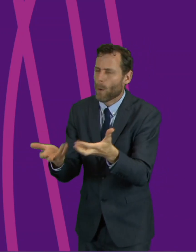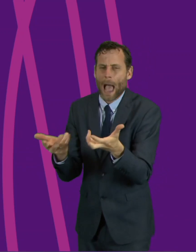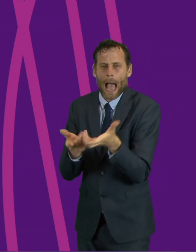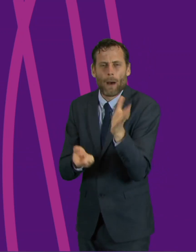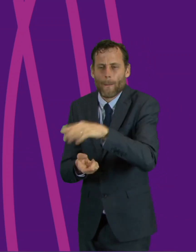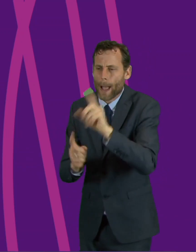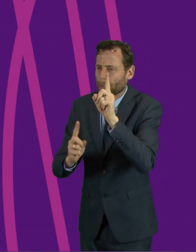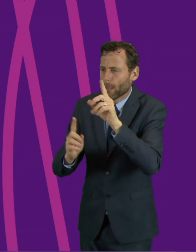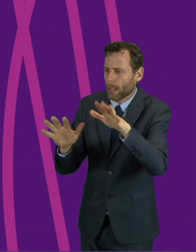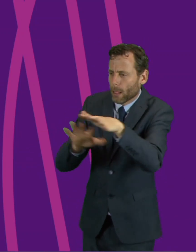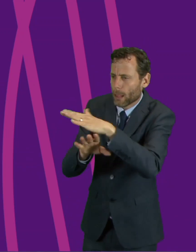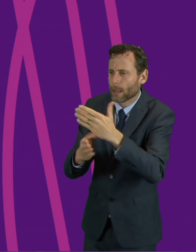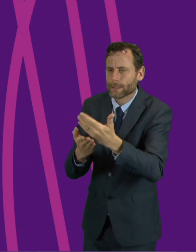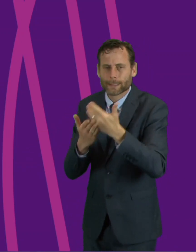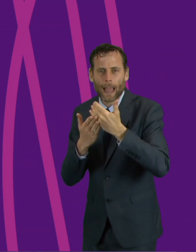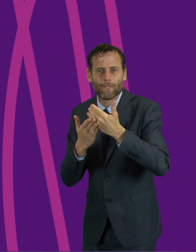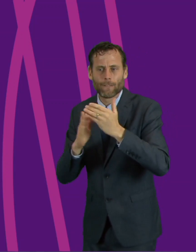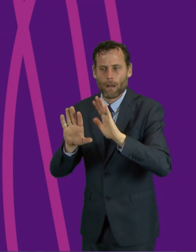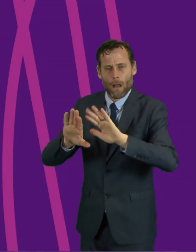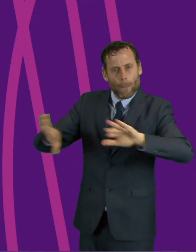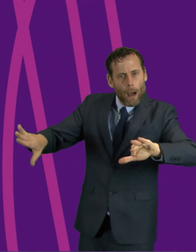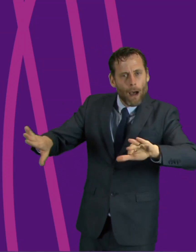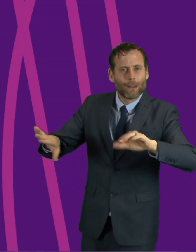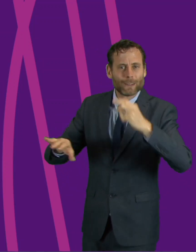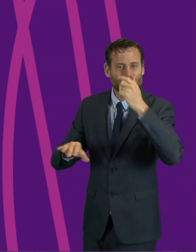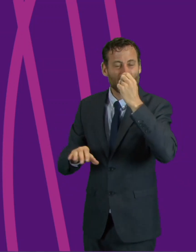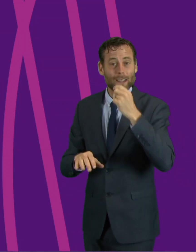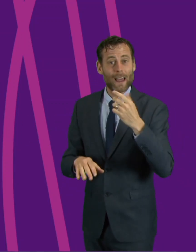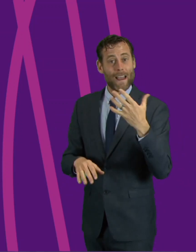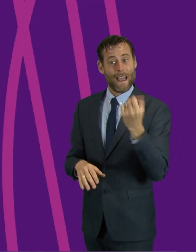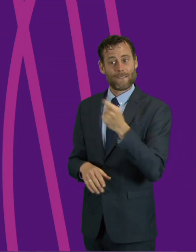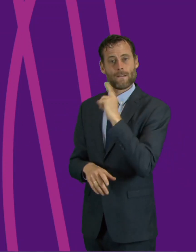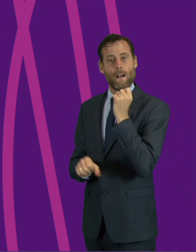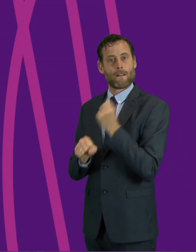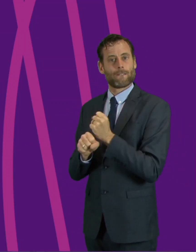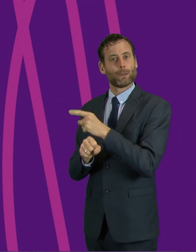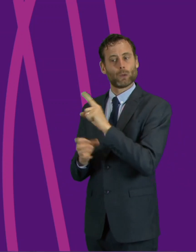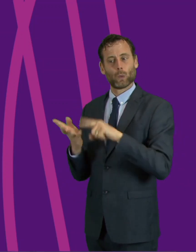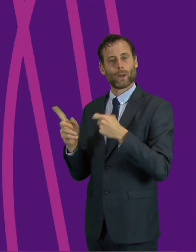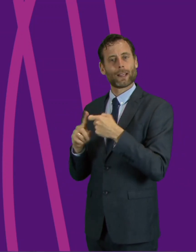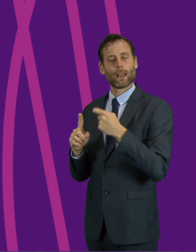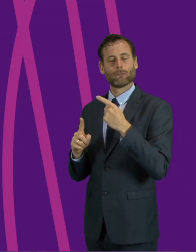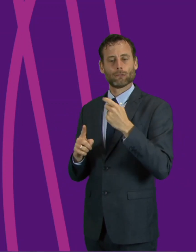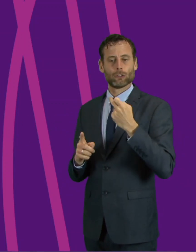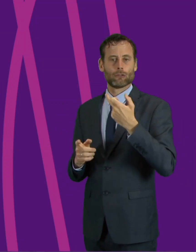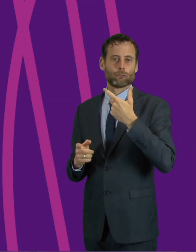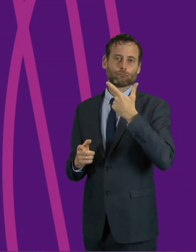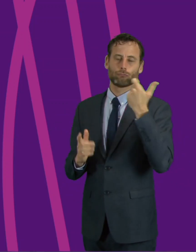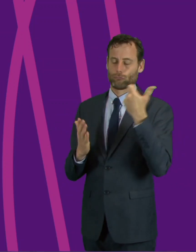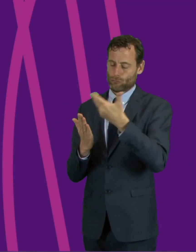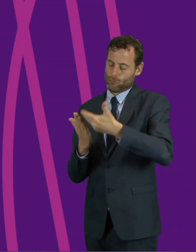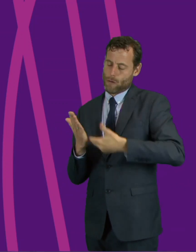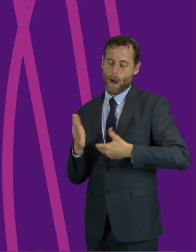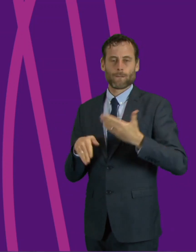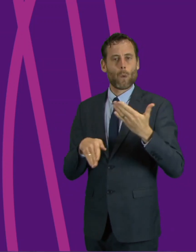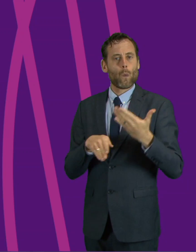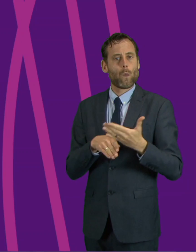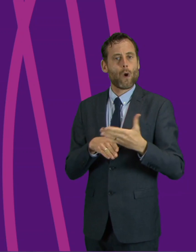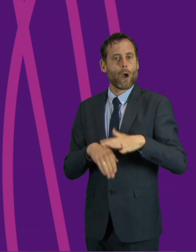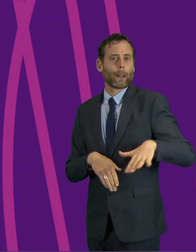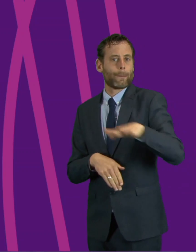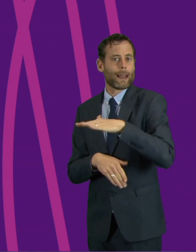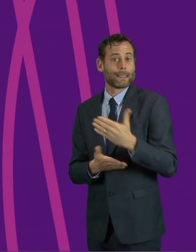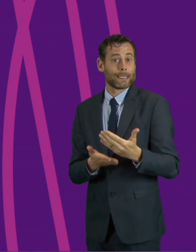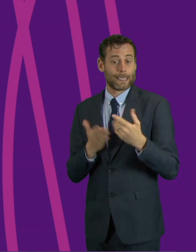obviously a wider debate sparked by the UK government's draft workplace guidance, which we are consulting stakeholders on, about to what extent that should